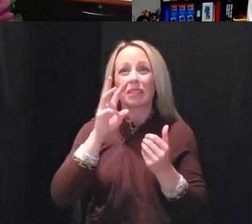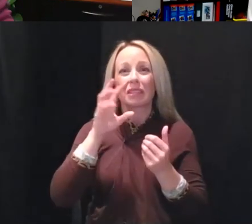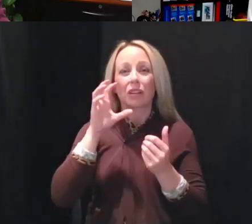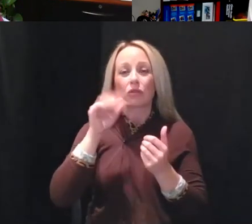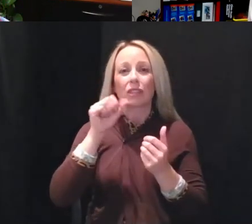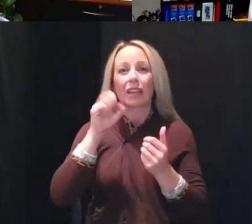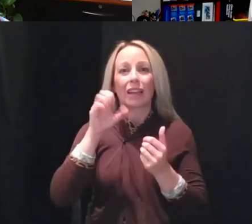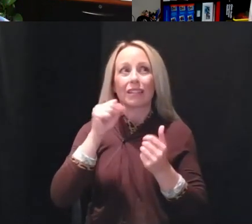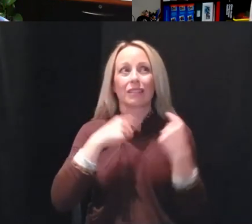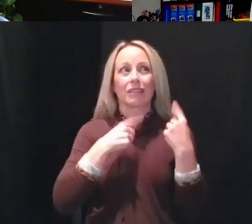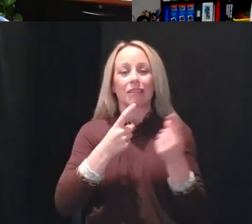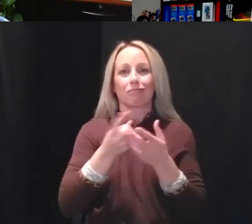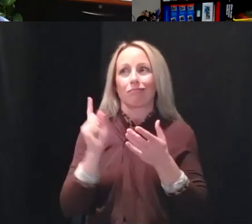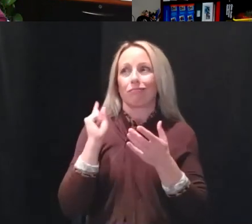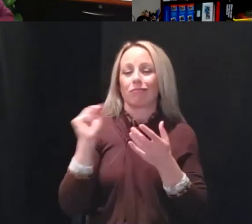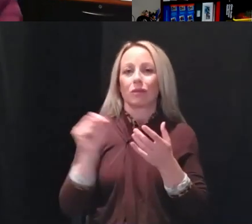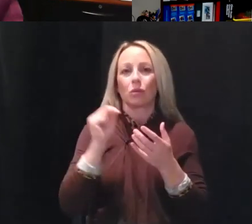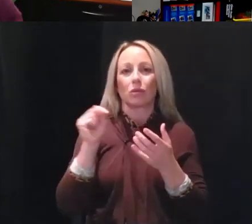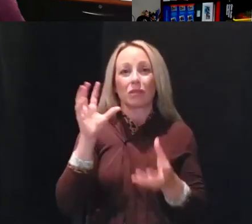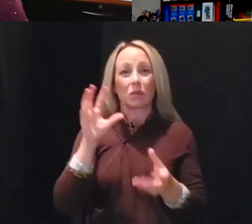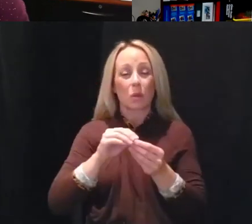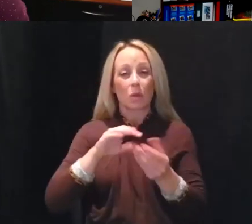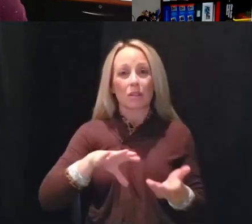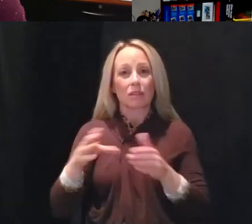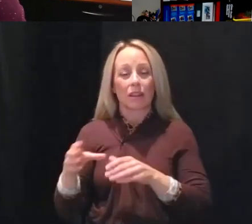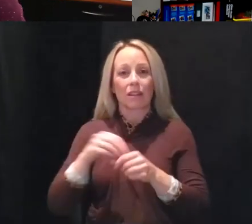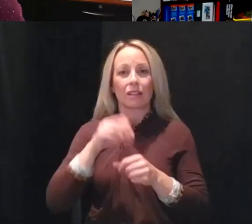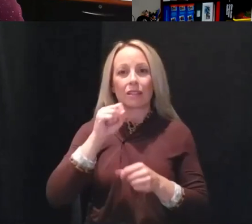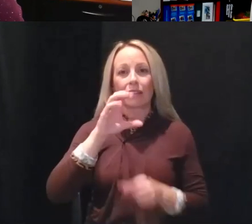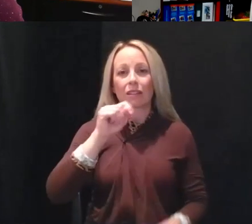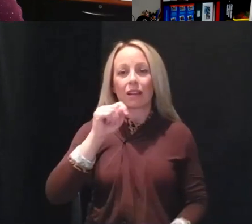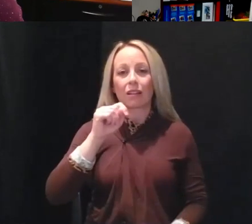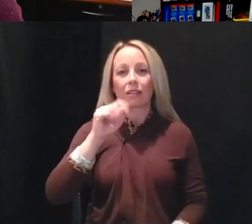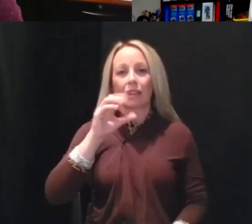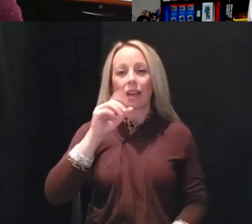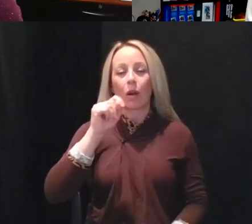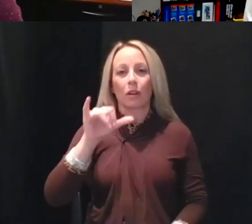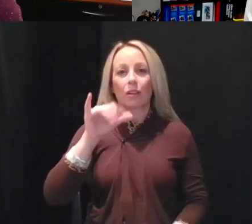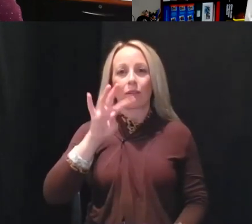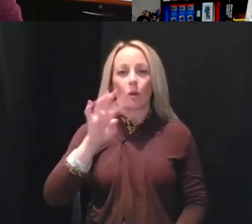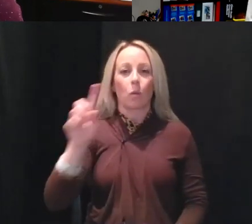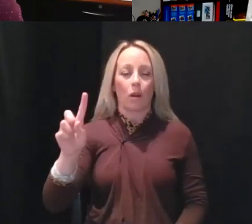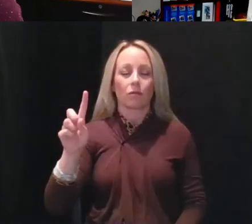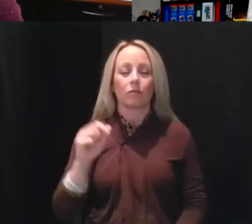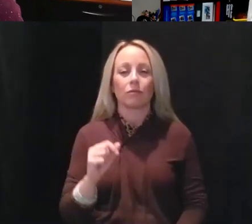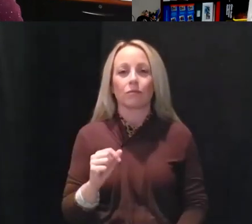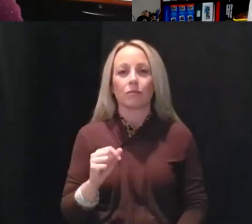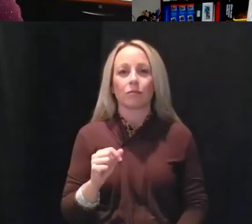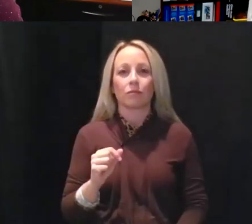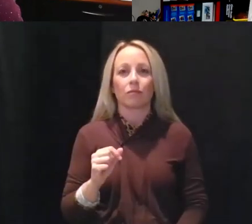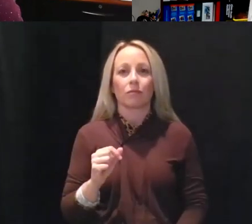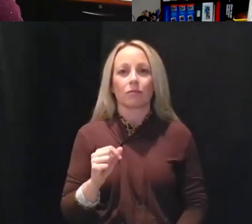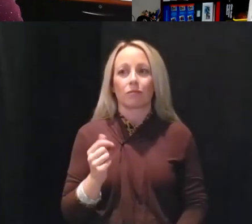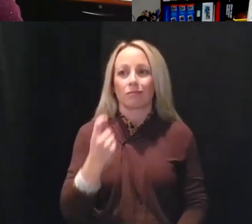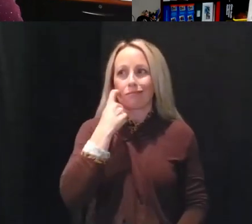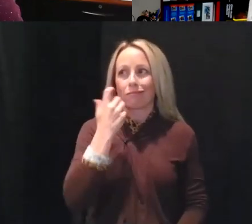briefing. The total number of deaths in Scutt County is 41. Since our last press briefing on